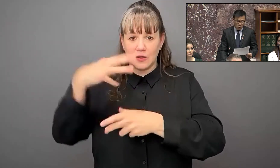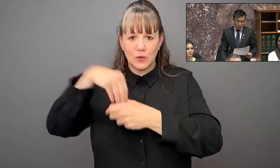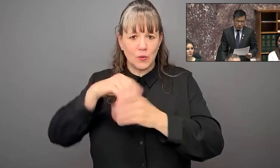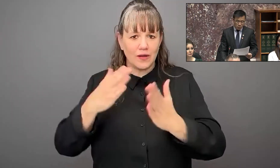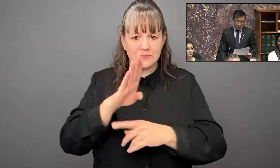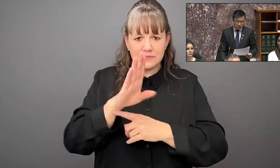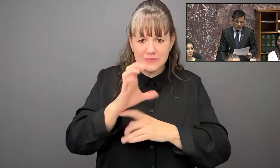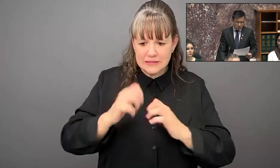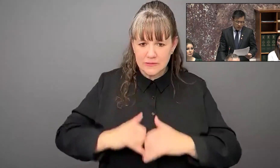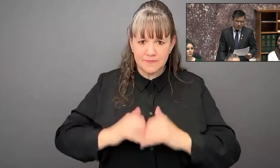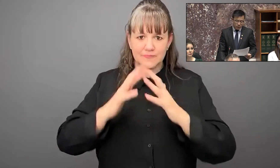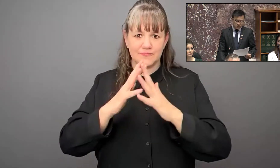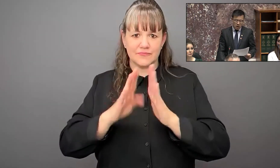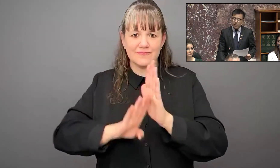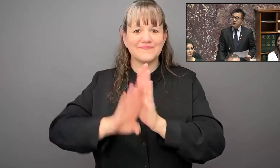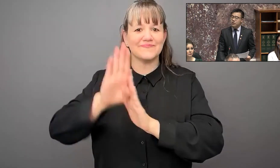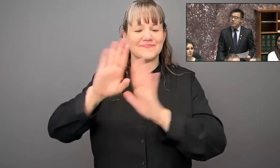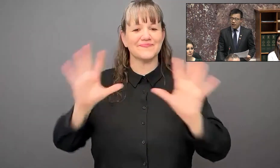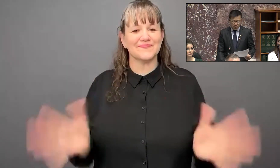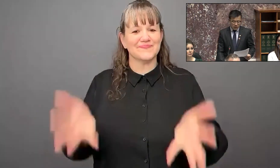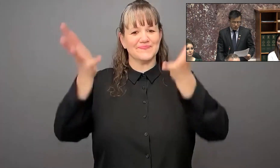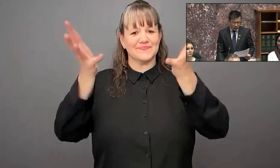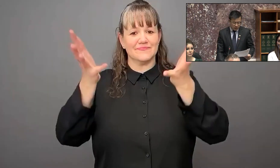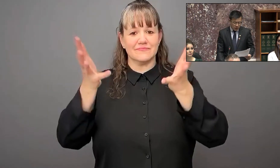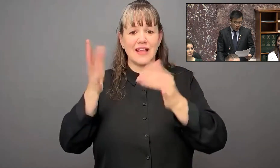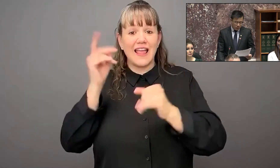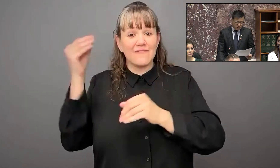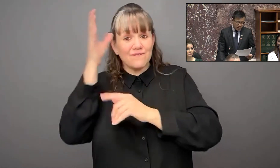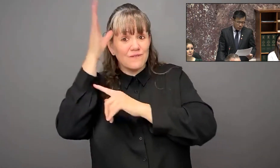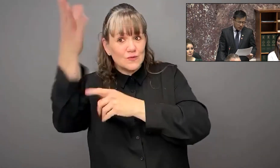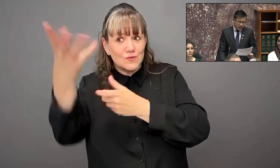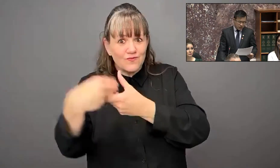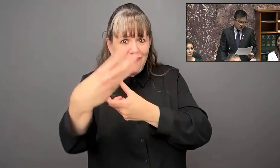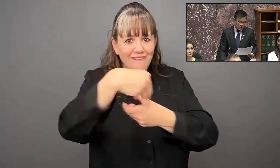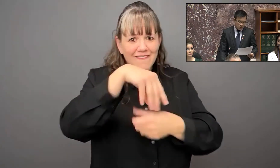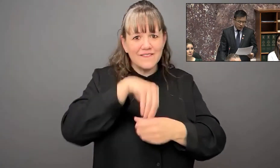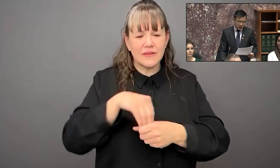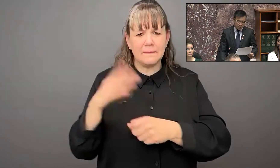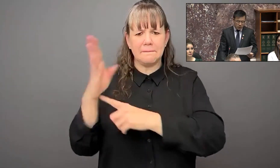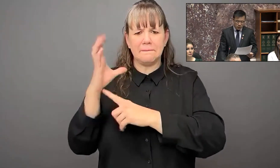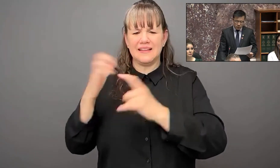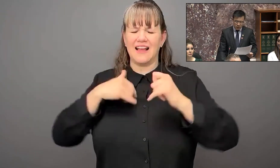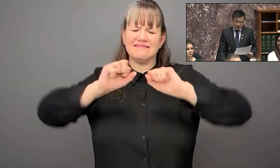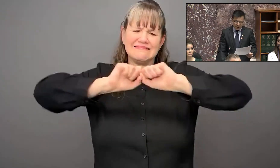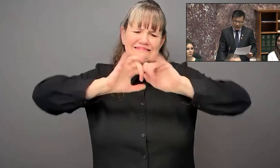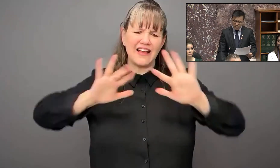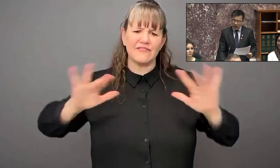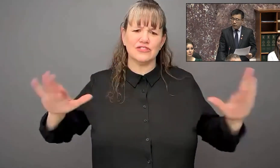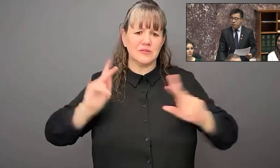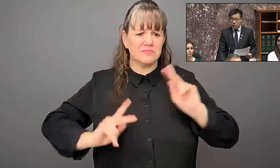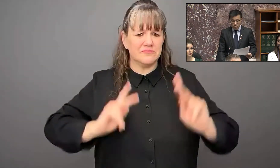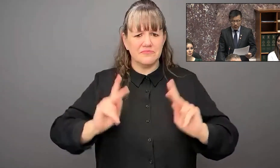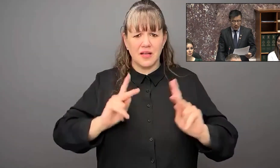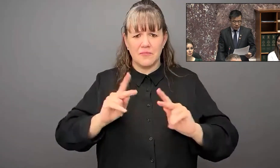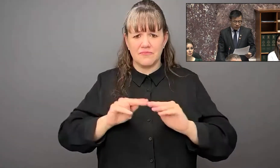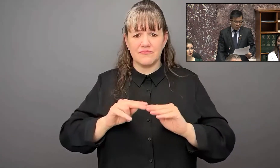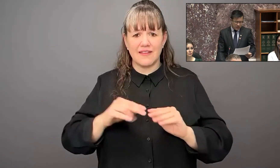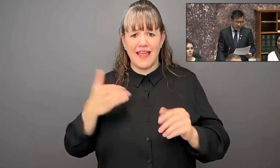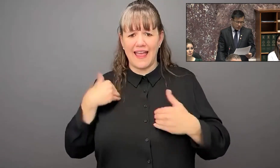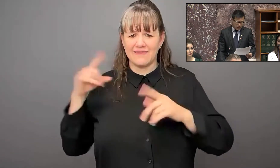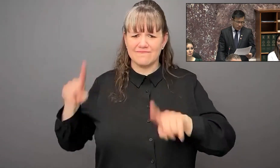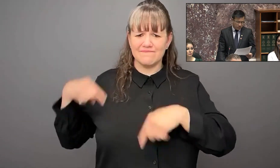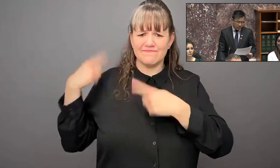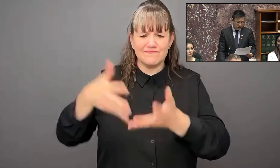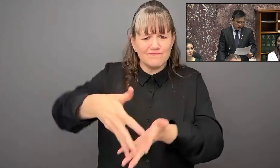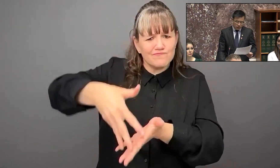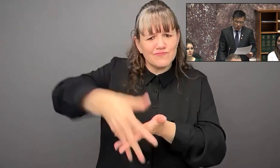is home to one of the most diverse populations in the country, with deep-rooted Asian communities whose presence date back to more than 150